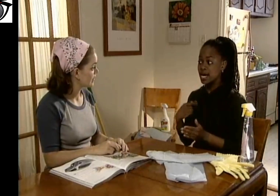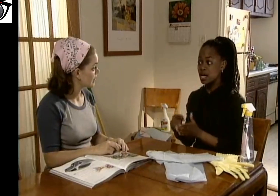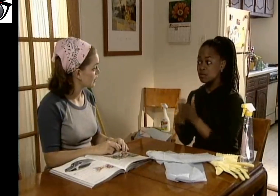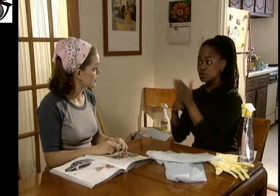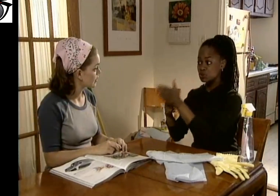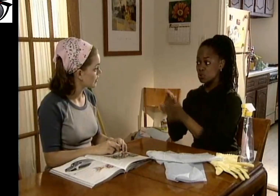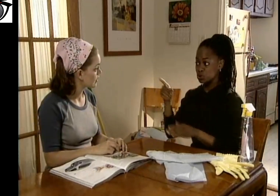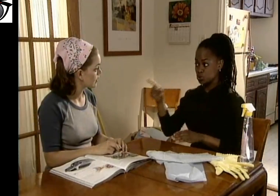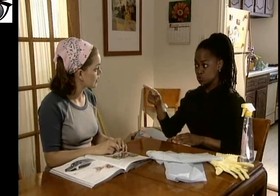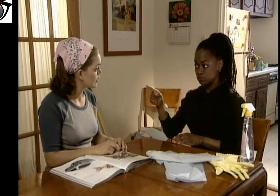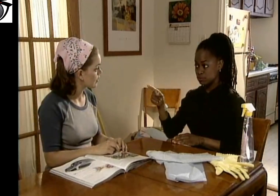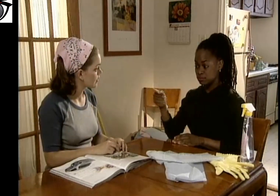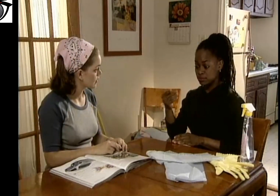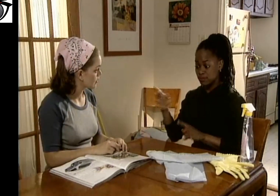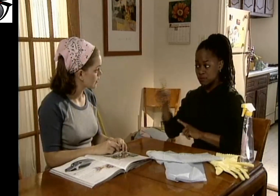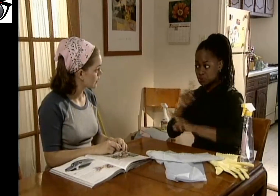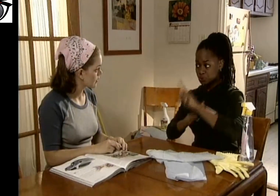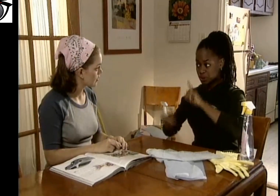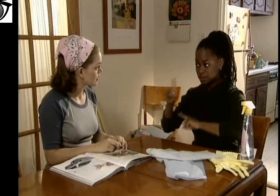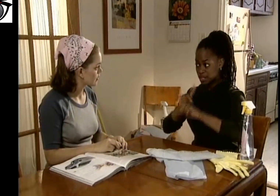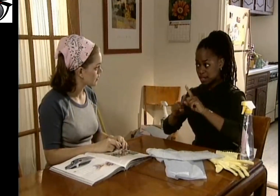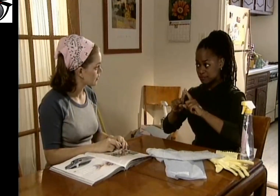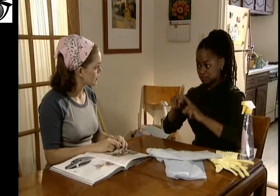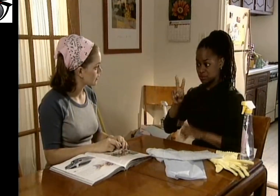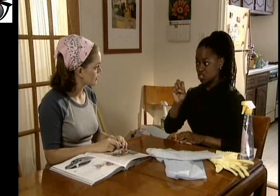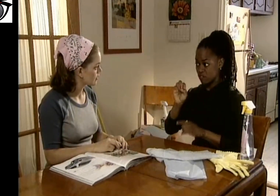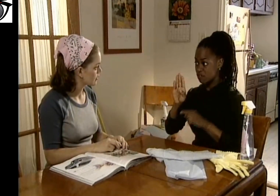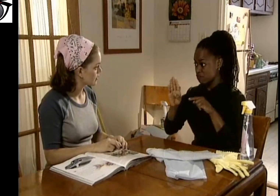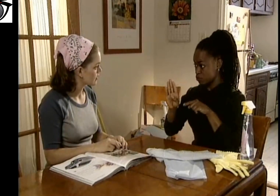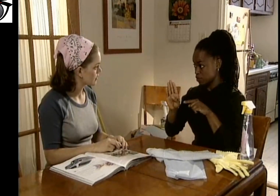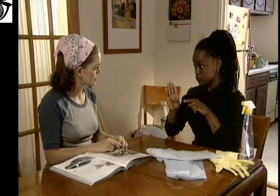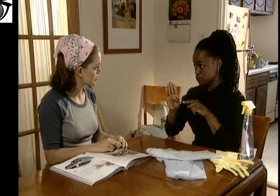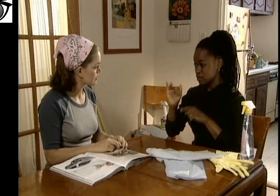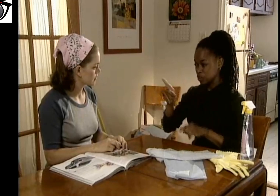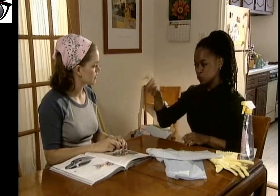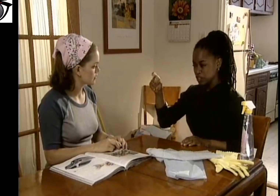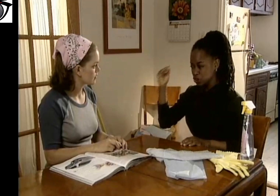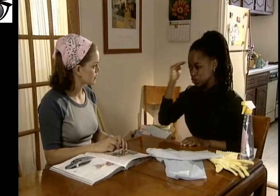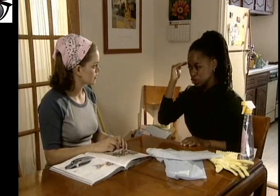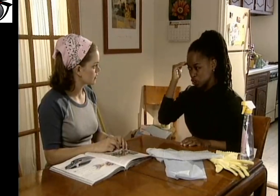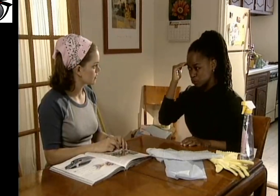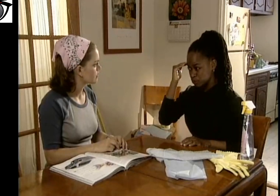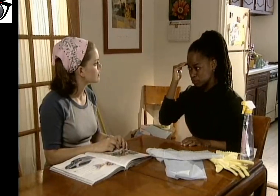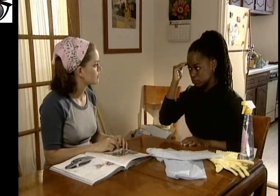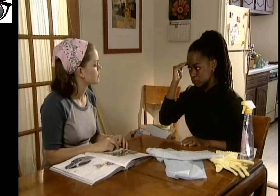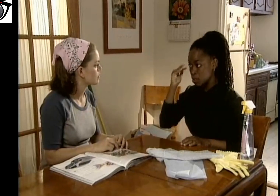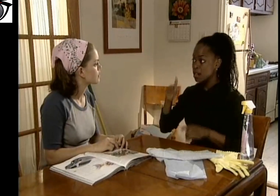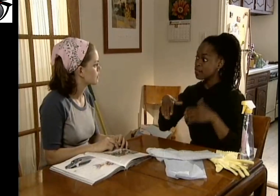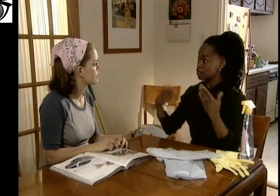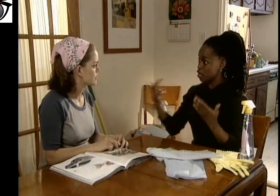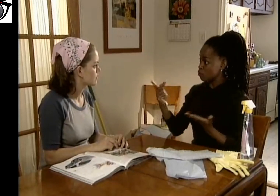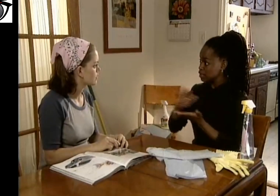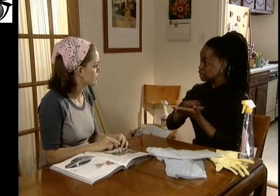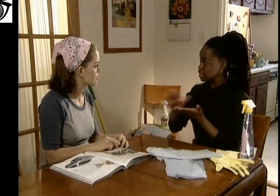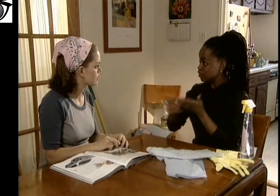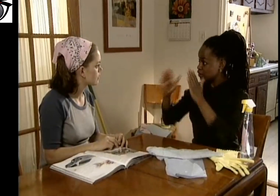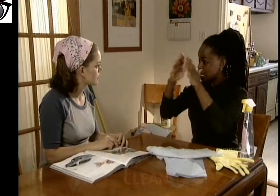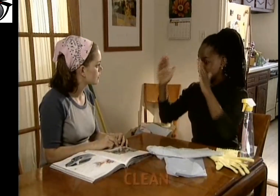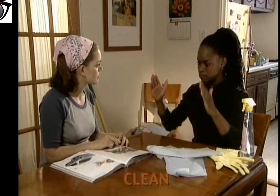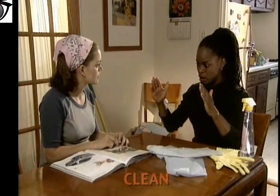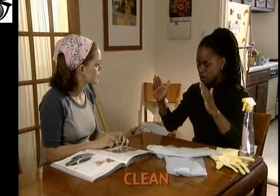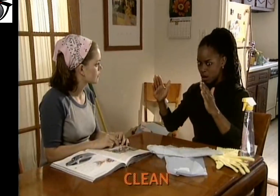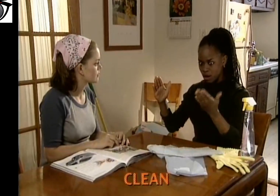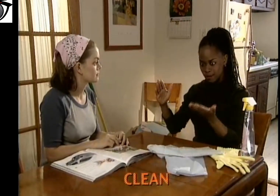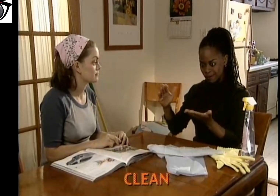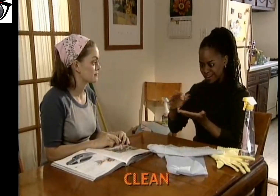I'm going to show you a few signs for action verbs that you might need to know, and then we'd